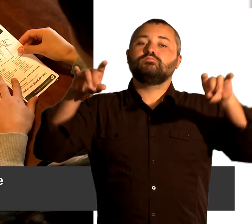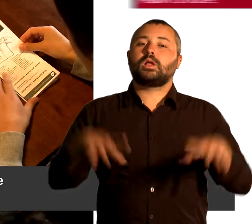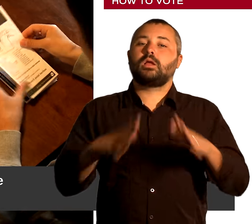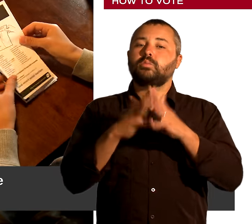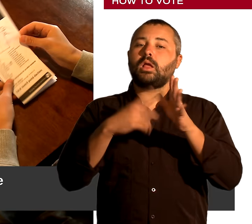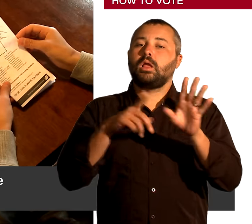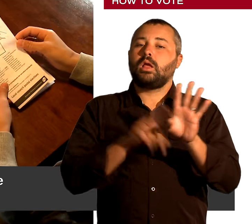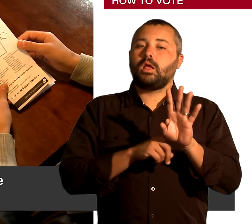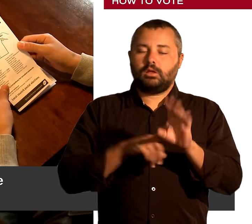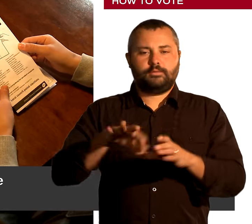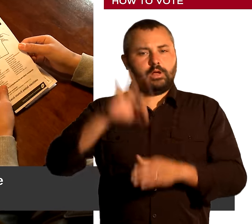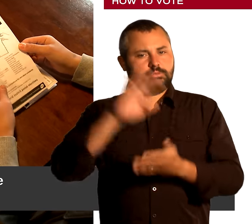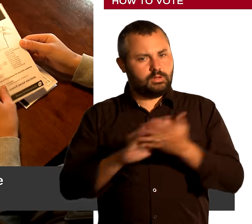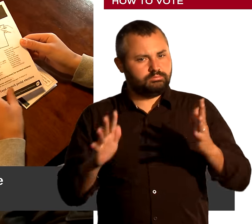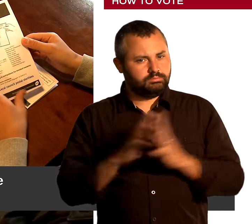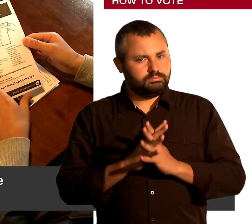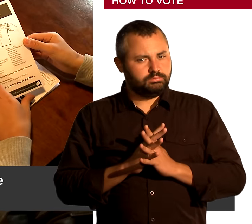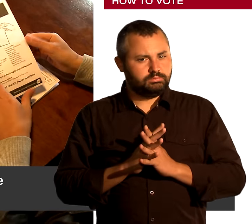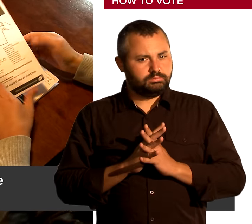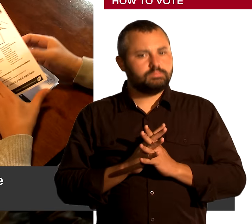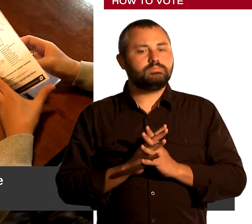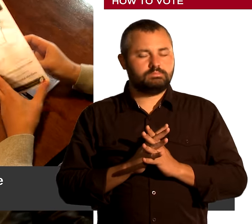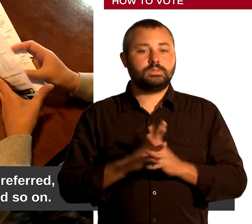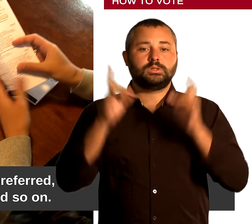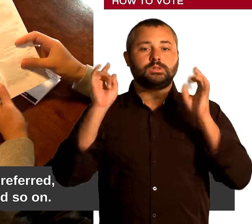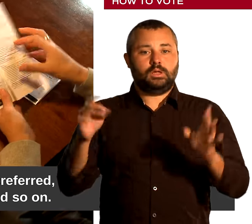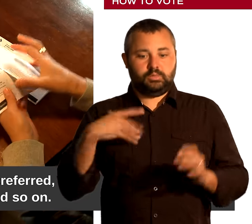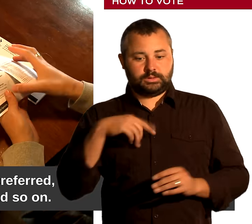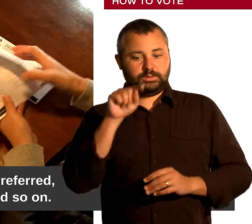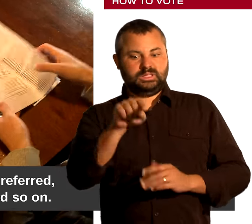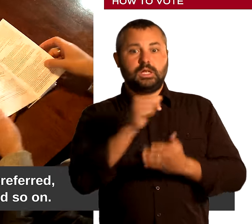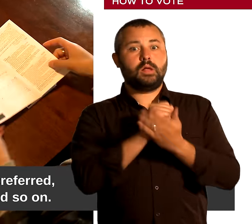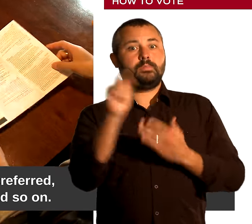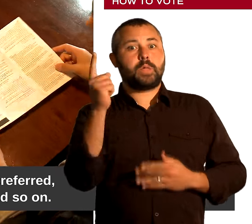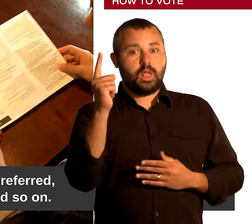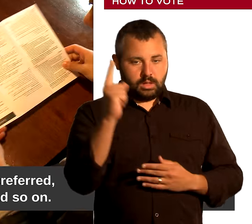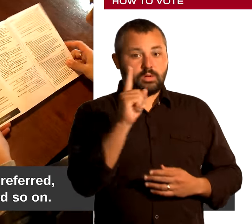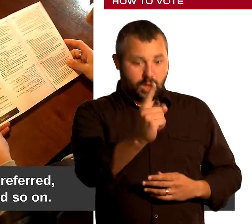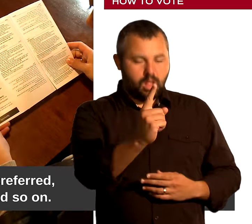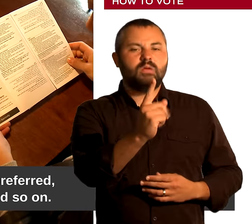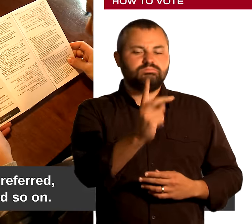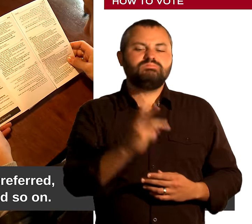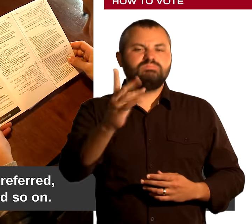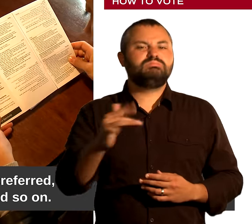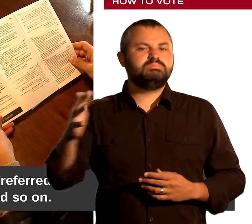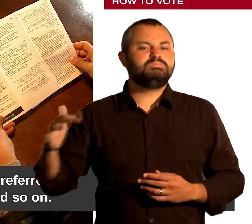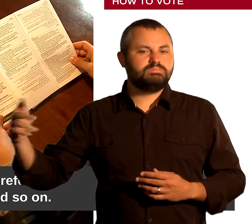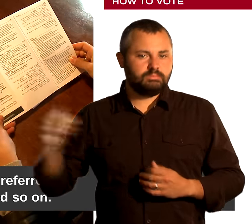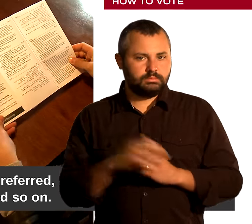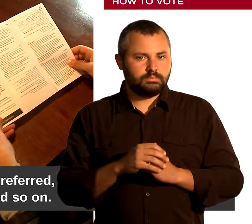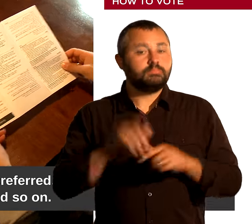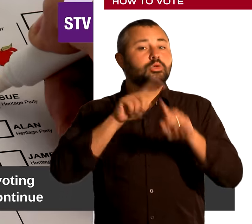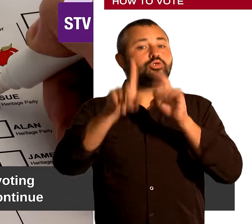The way you vote in Australia is... Starting with your most preferred, number one. Then two, three,